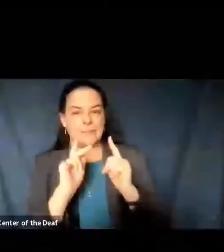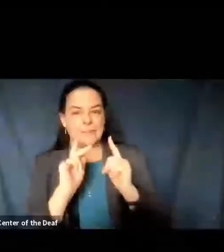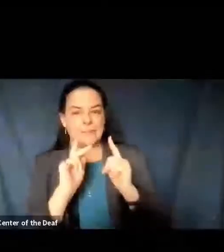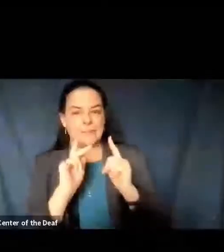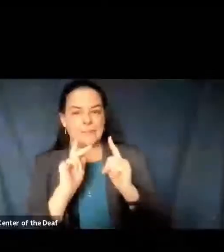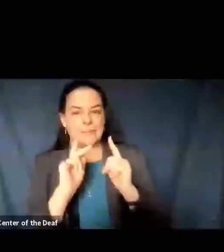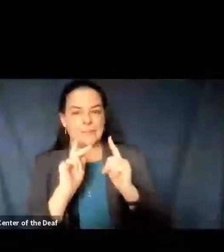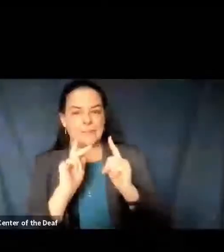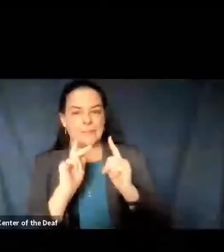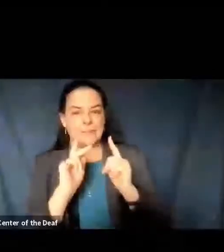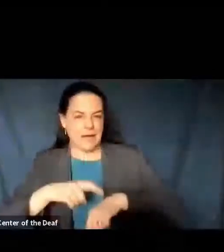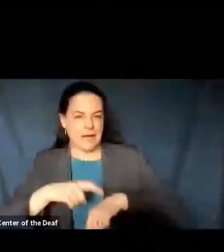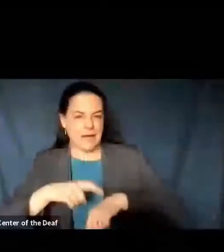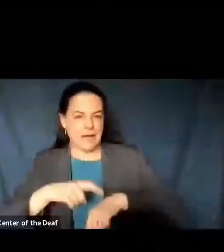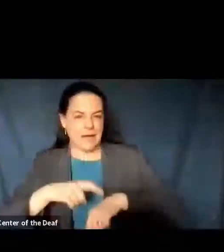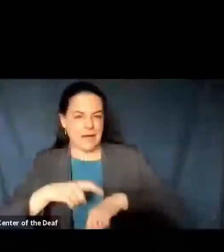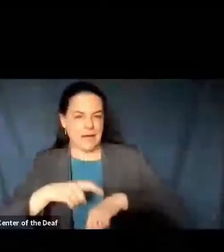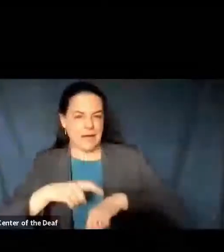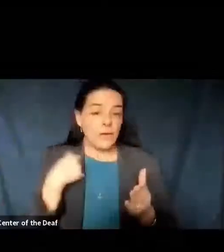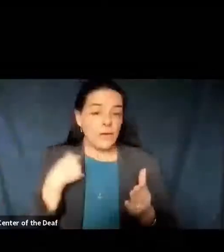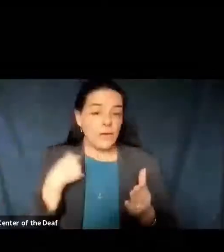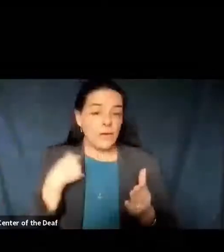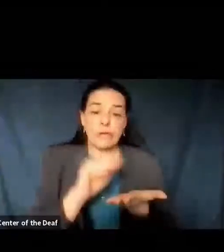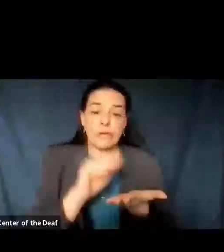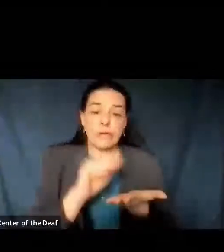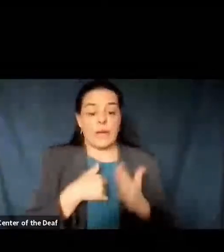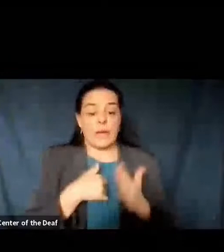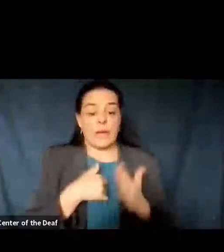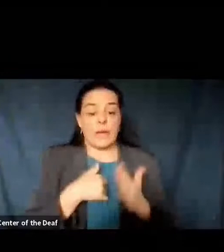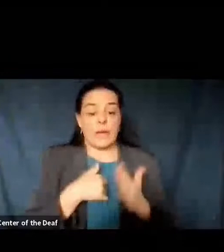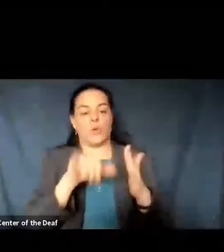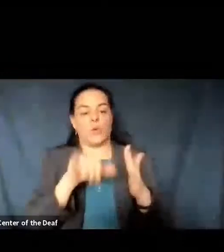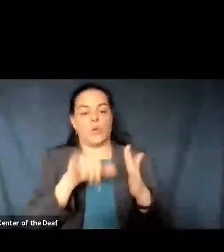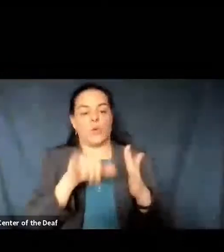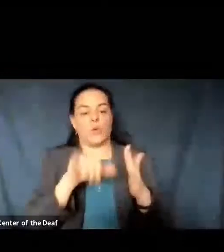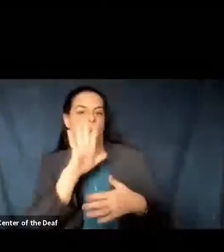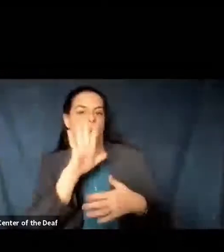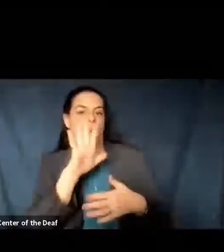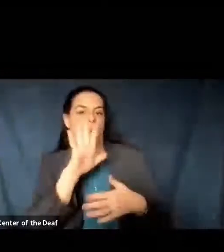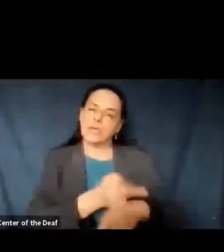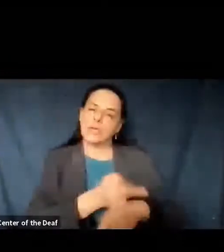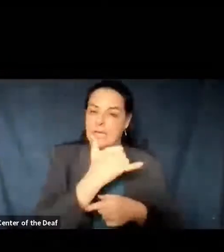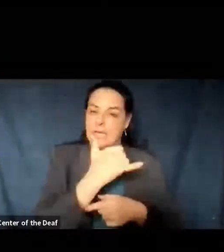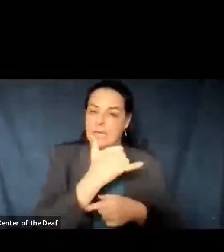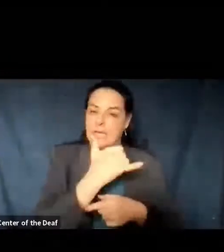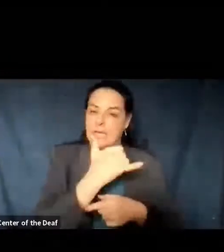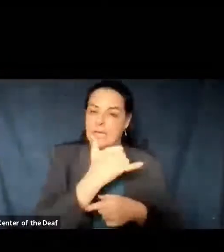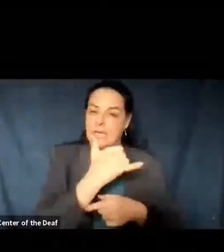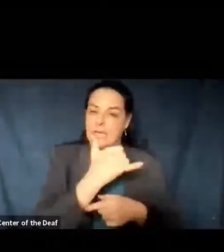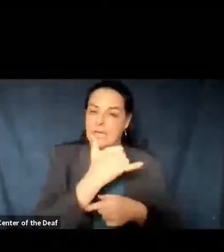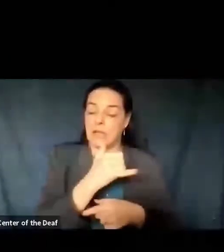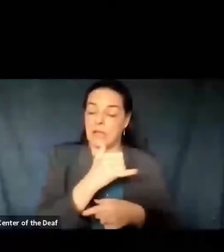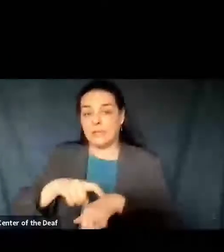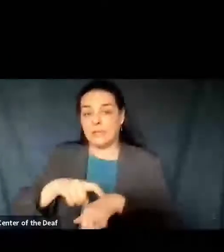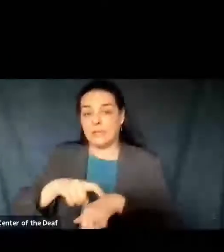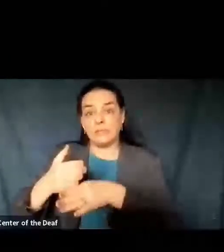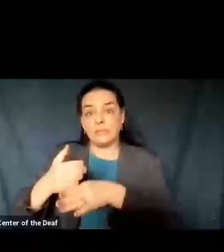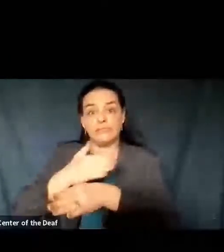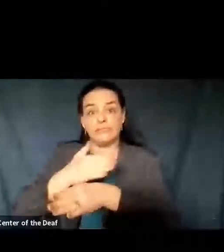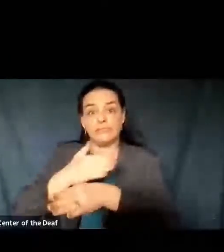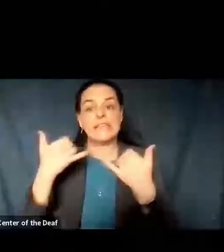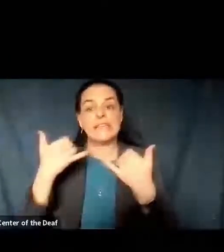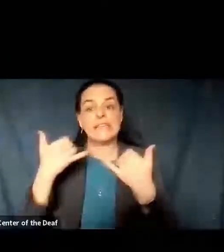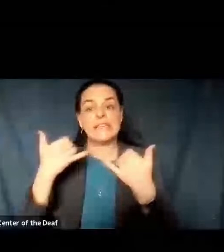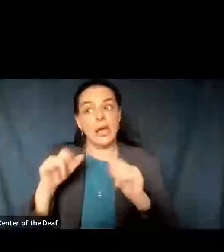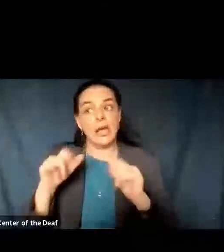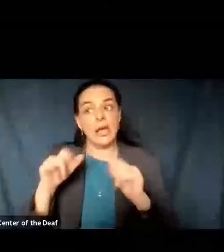had showed that they had trended down. And so that's why we made that a cautious yellow. Our test turnaround time is improving and we're still maintaining above 10,000 tests